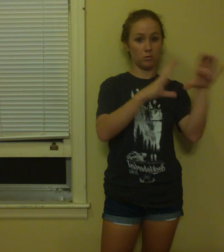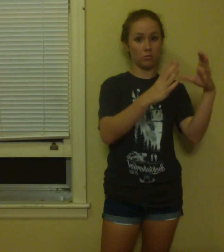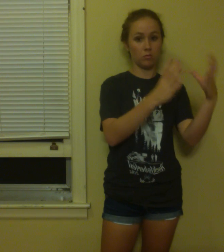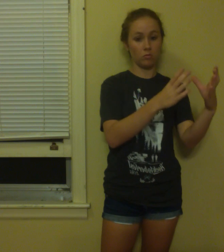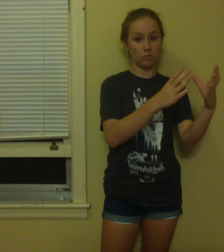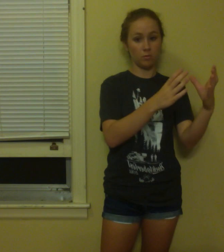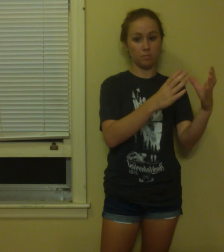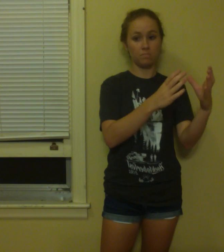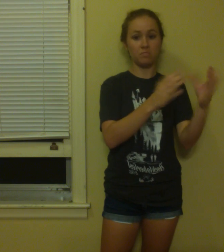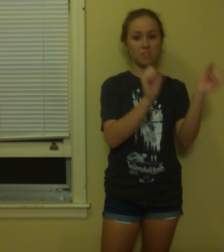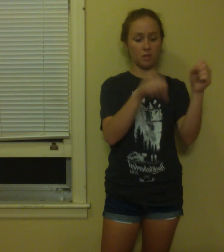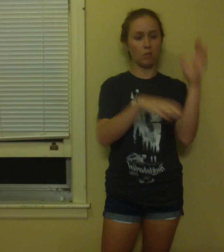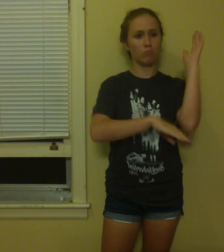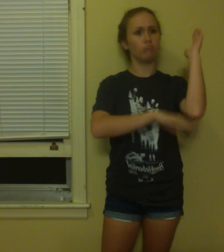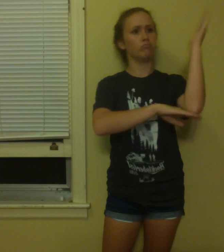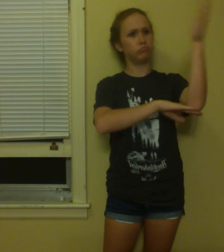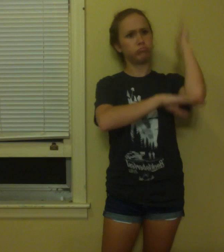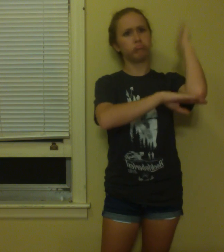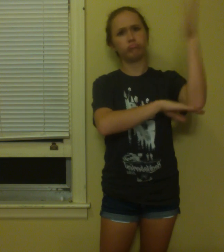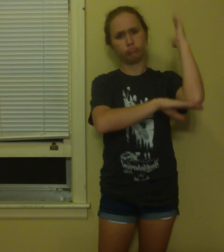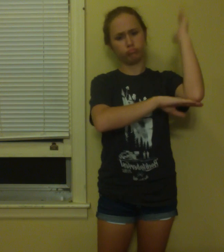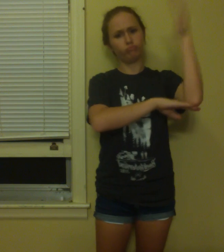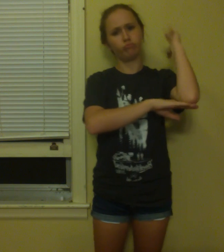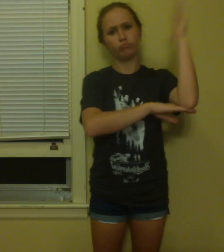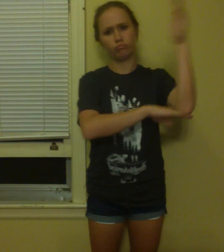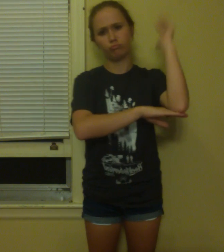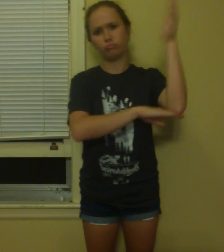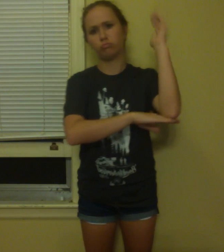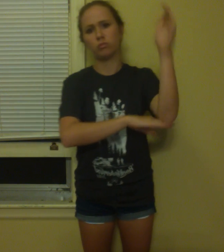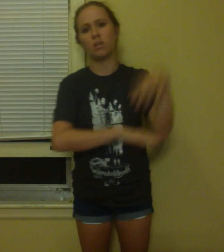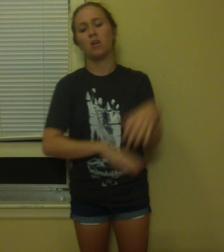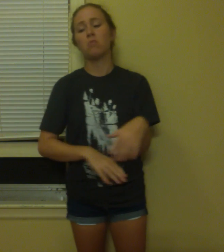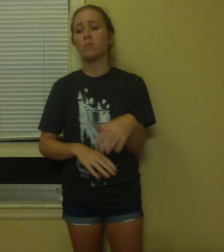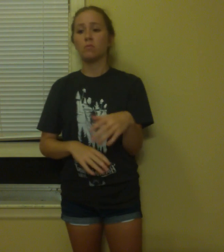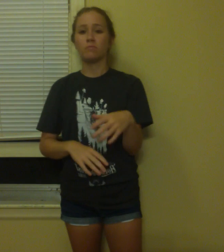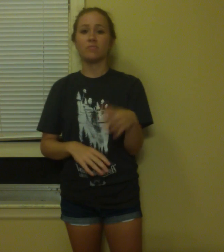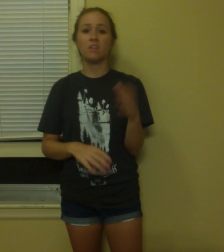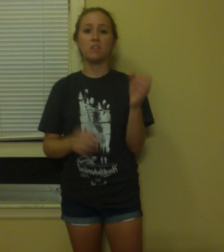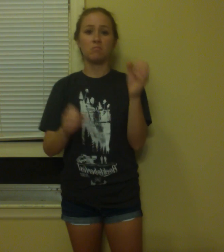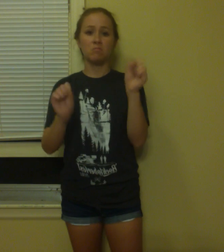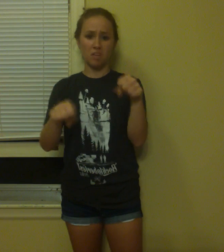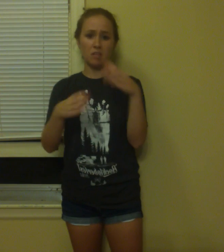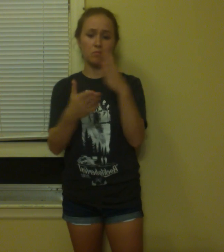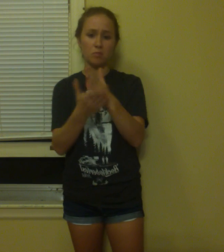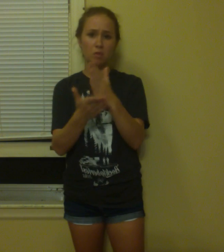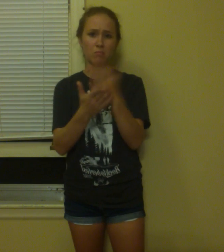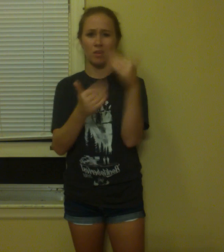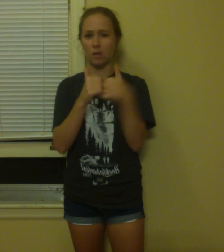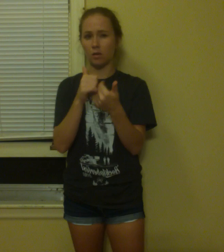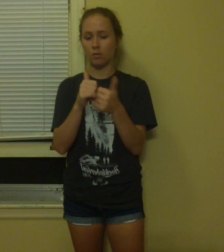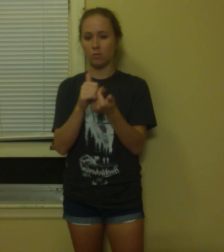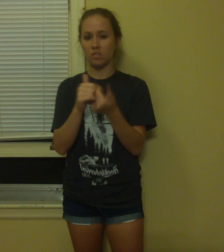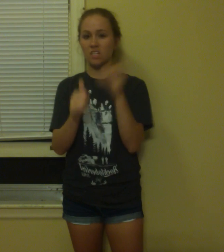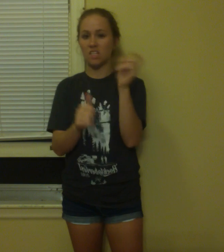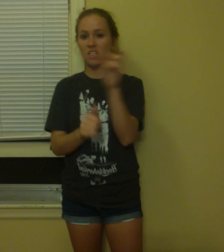can stop them is by voting for what is known as cloture, or basically if you get 60 votes. Right now, the Democrats in the Senate have 59